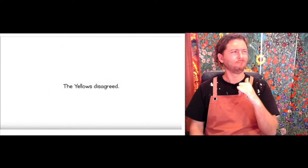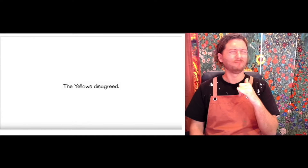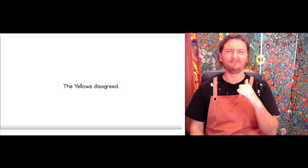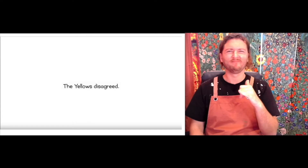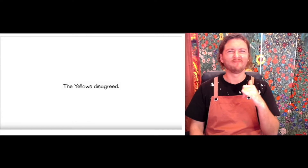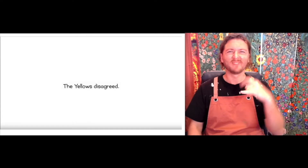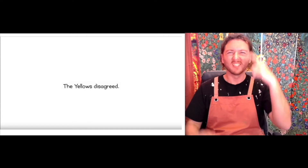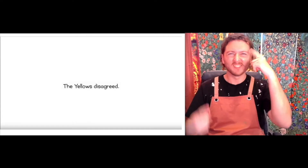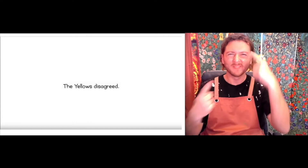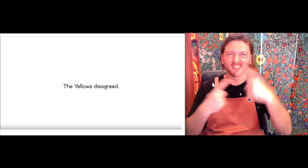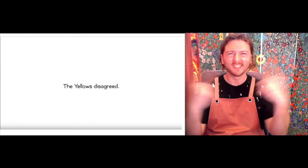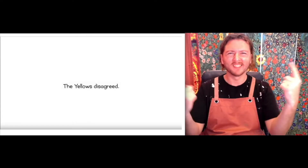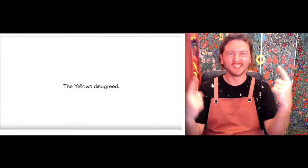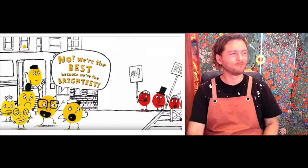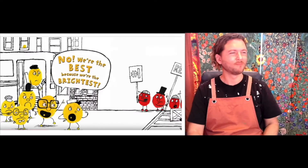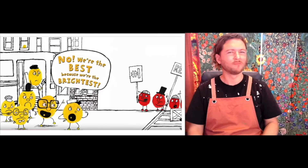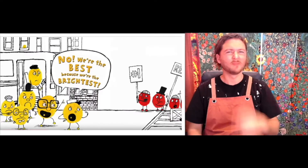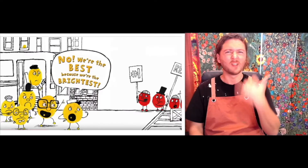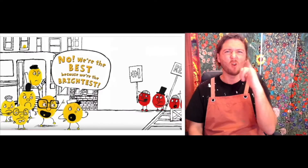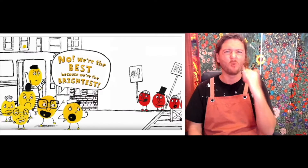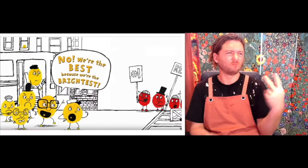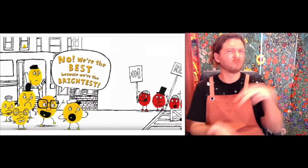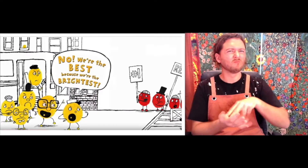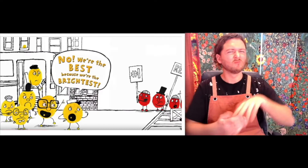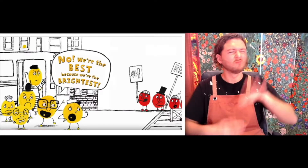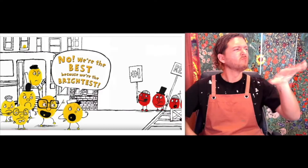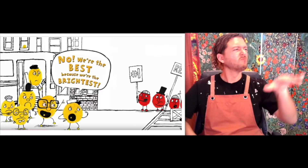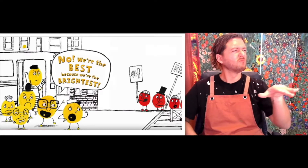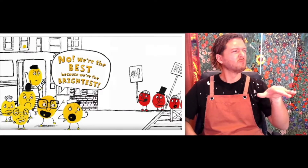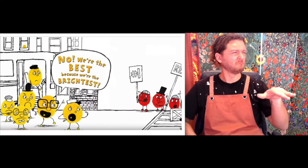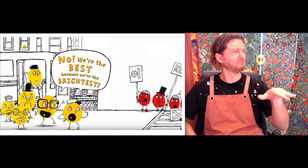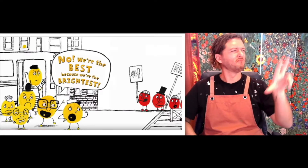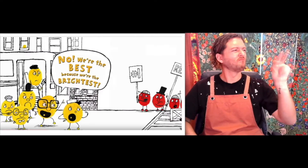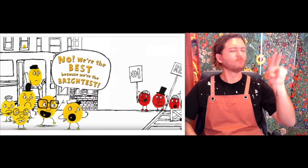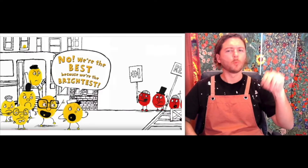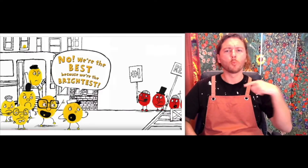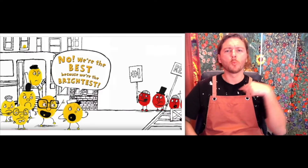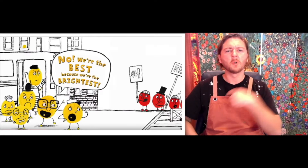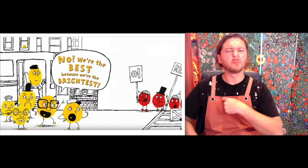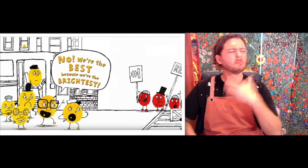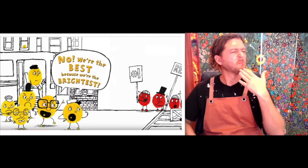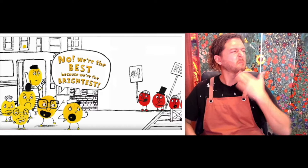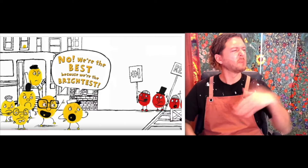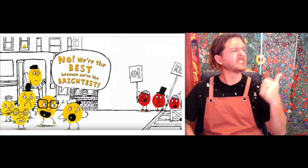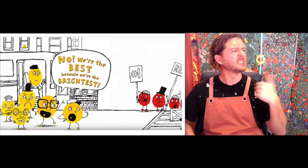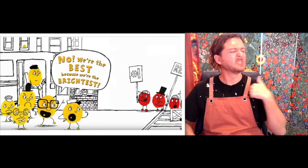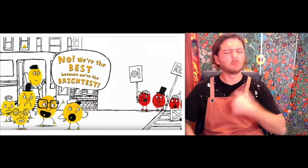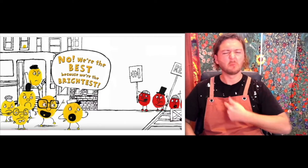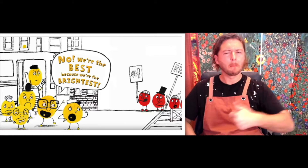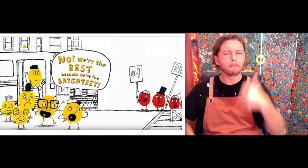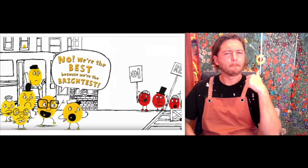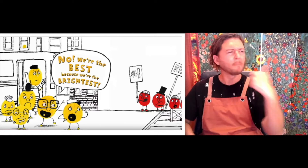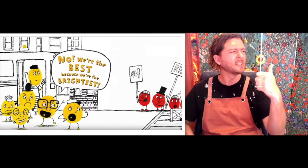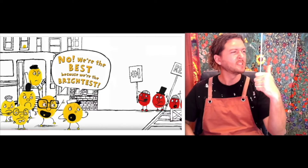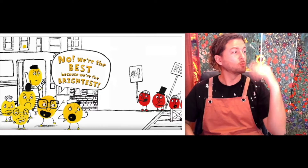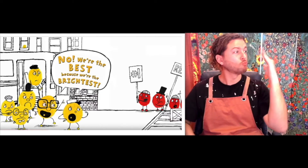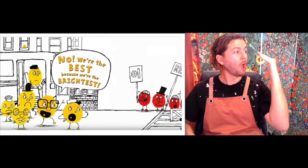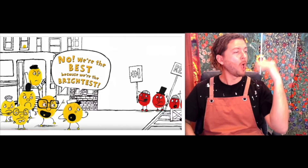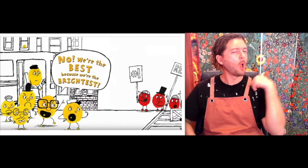The yellows absolutely disagreed. They stood up and said, no, we're the best because